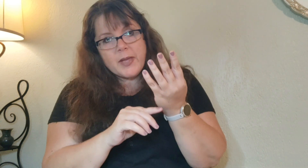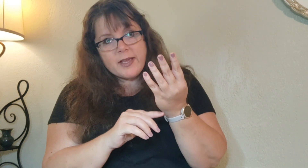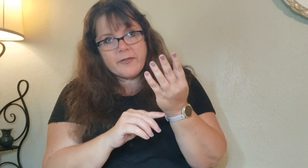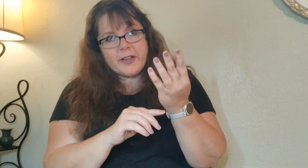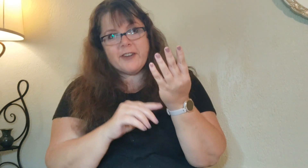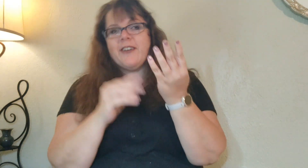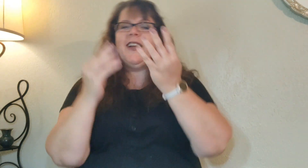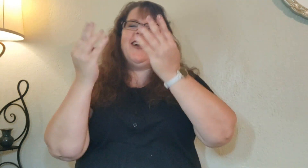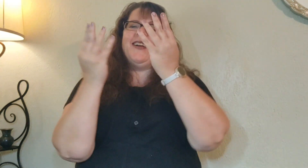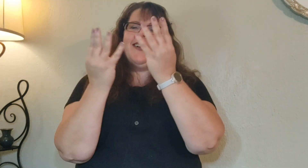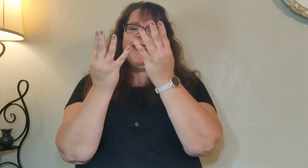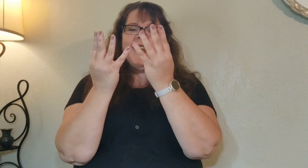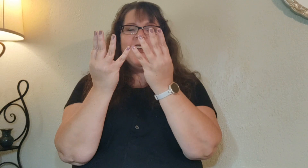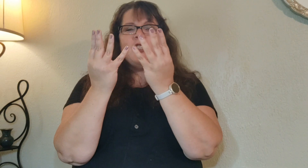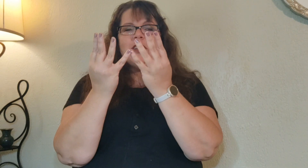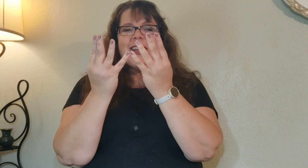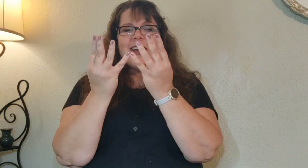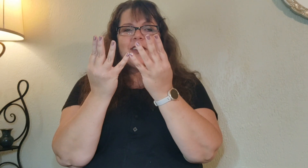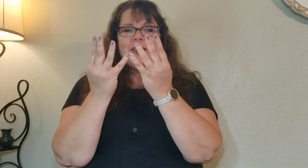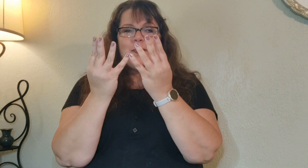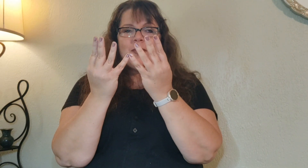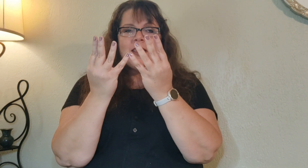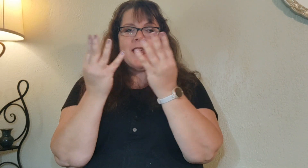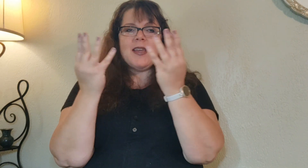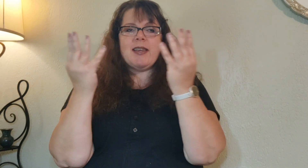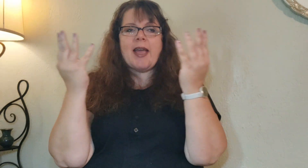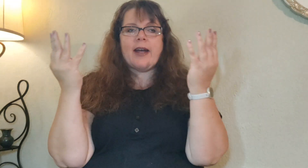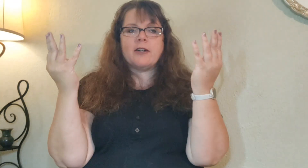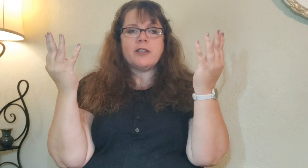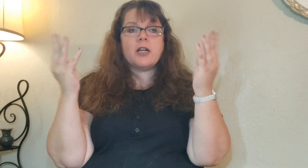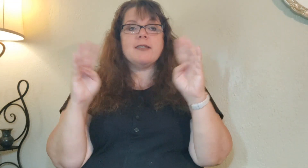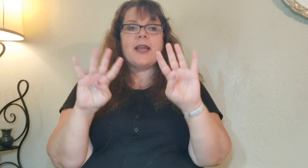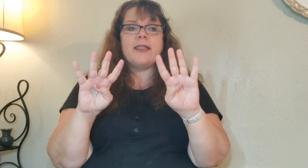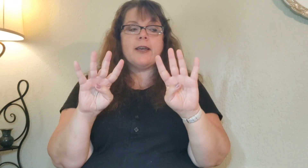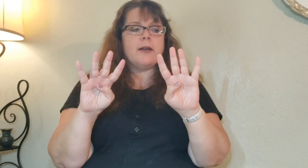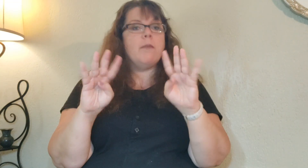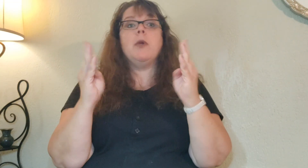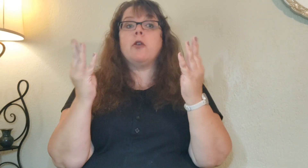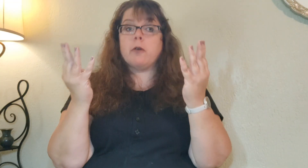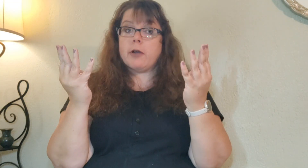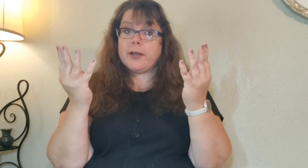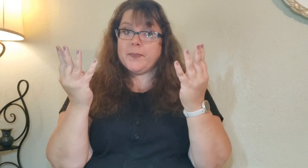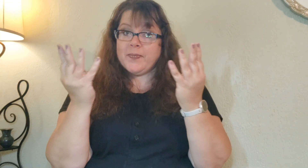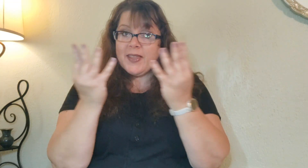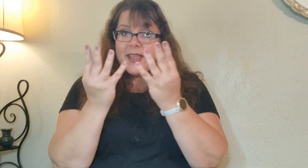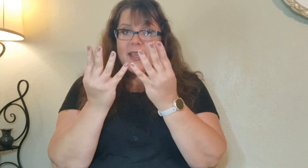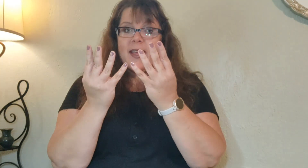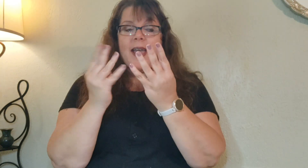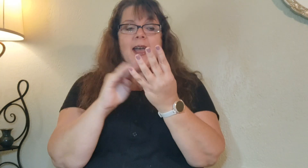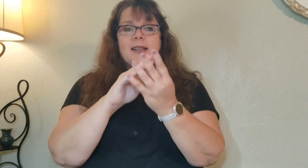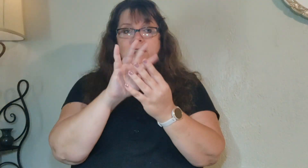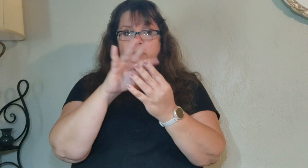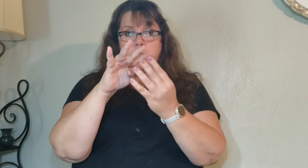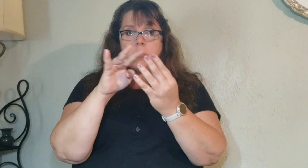pinky finger together and out. Because like the menorah has